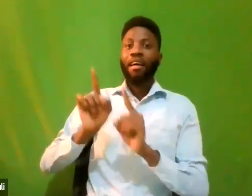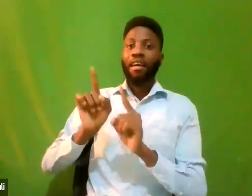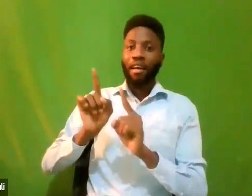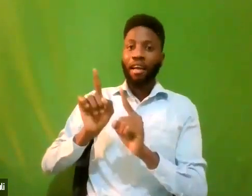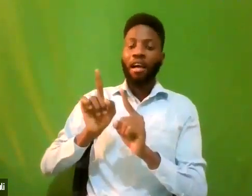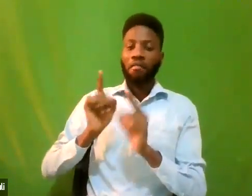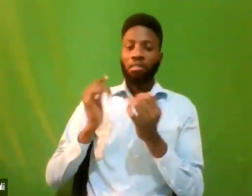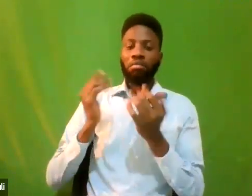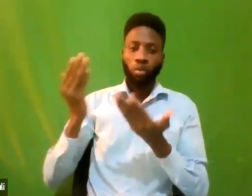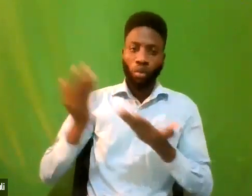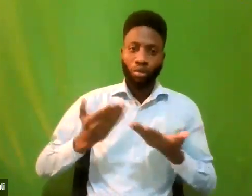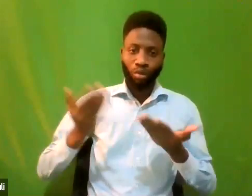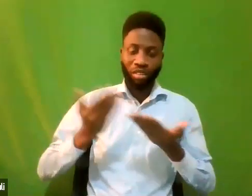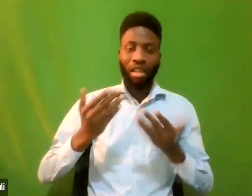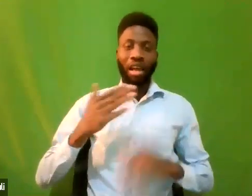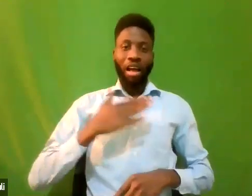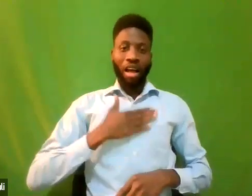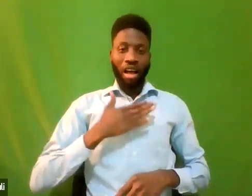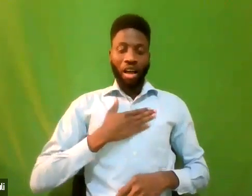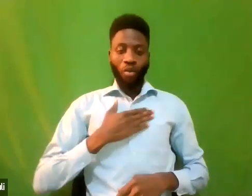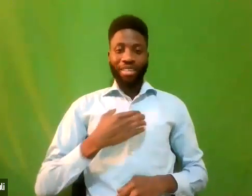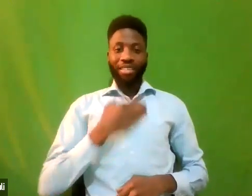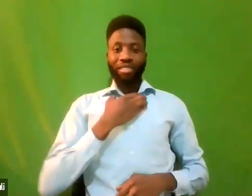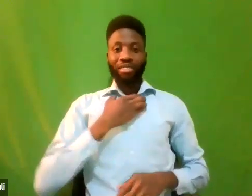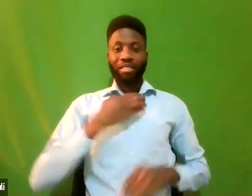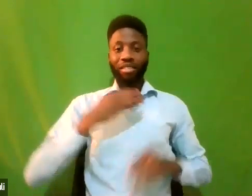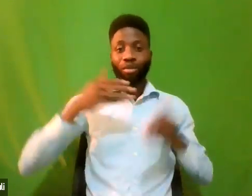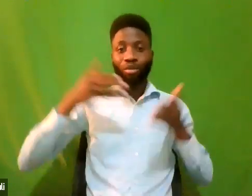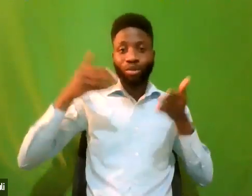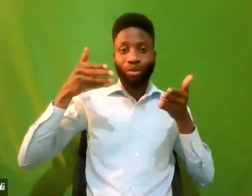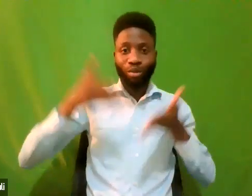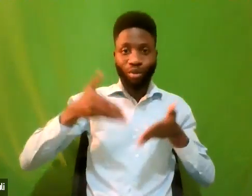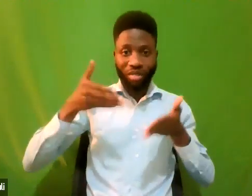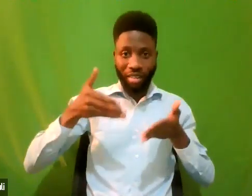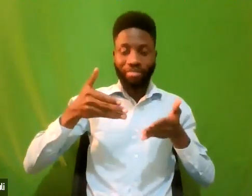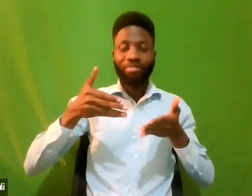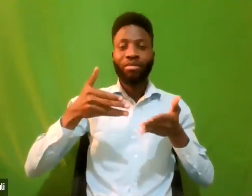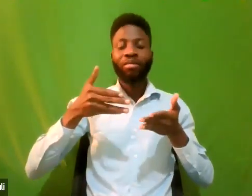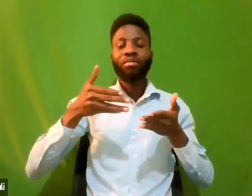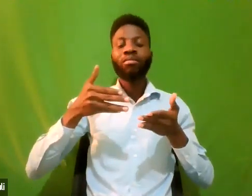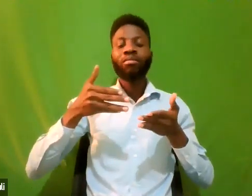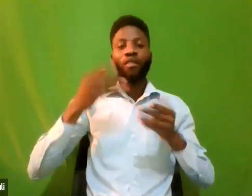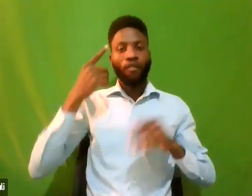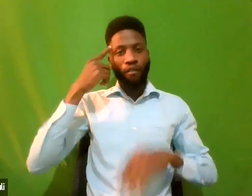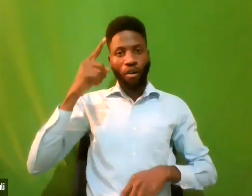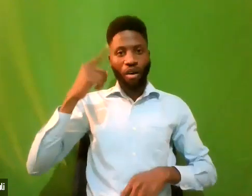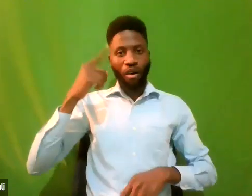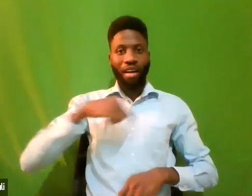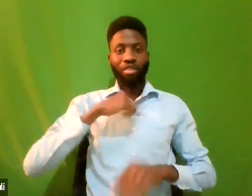introduce our guest for the day to us, to all of us. I have selected William.